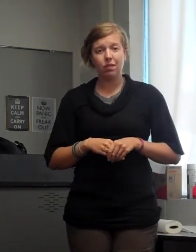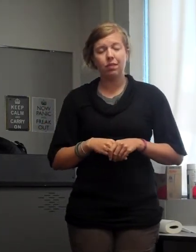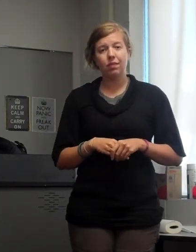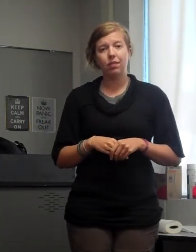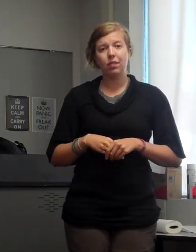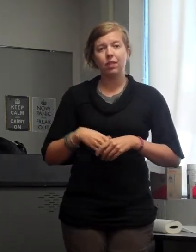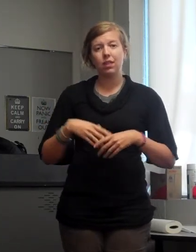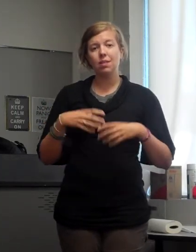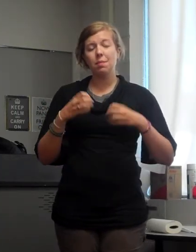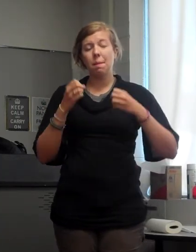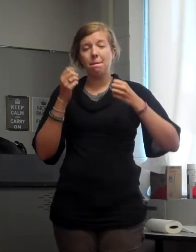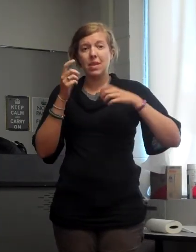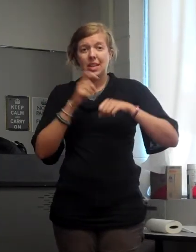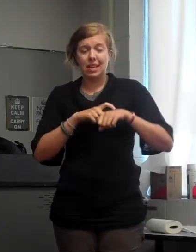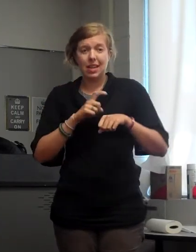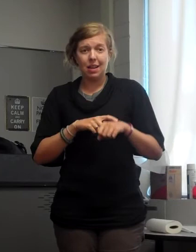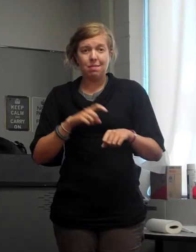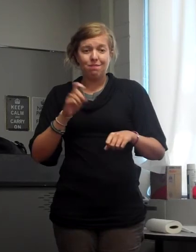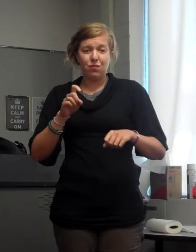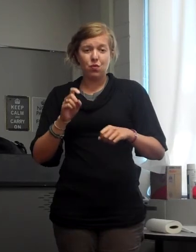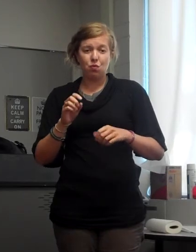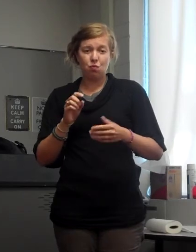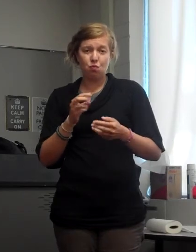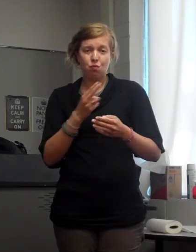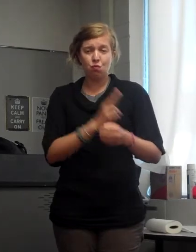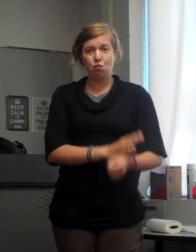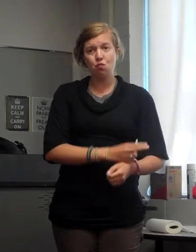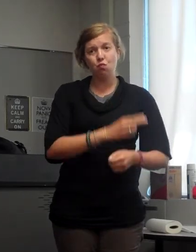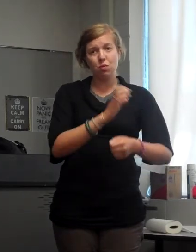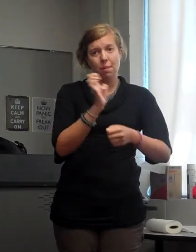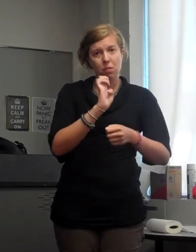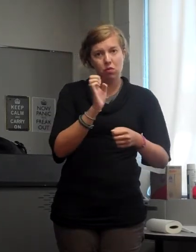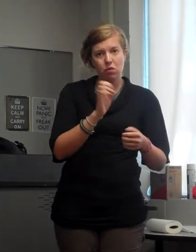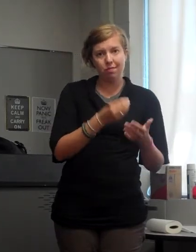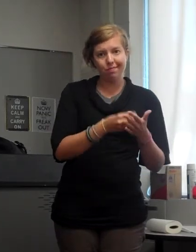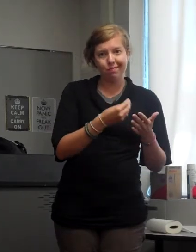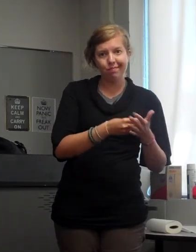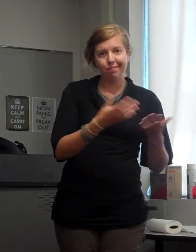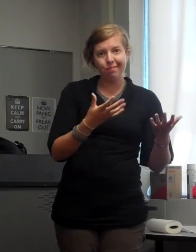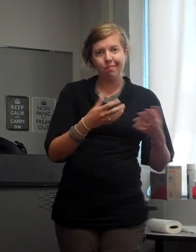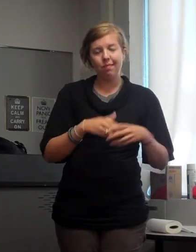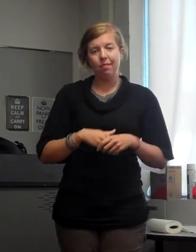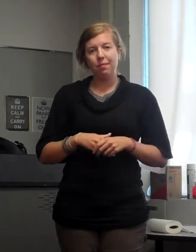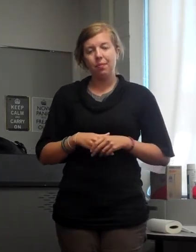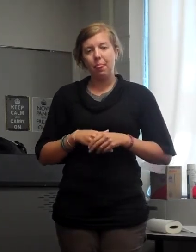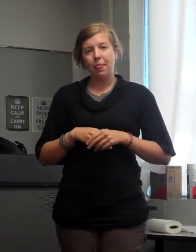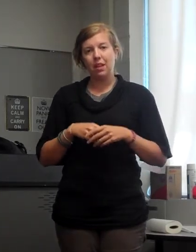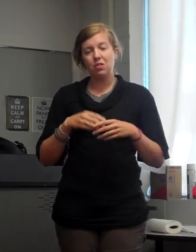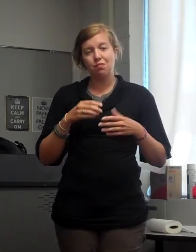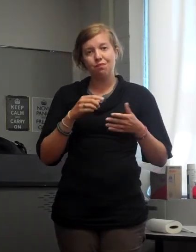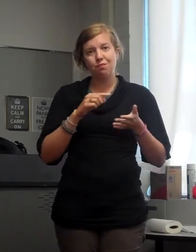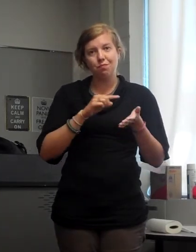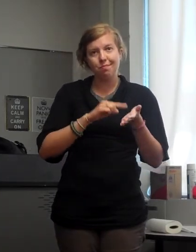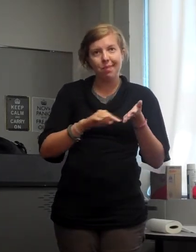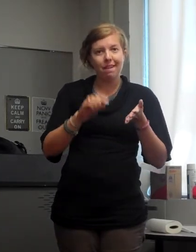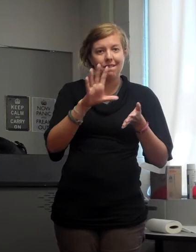We've had to put tires on the car. So I spent $500. So after I spent the